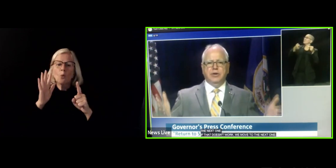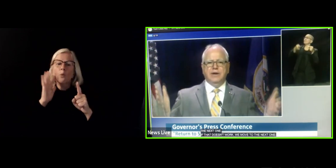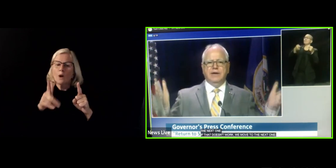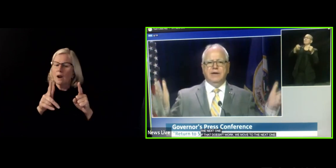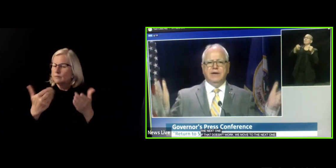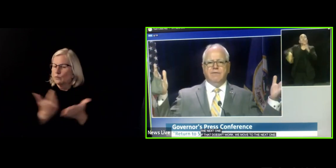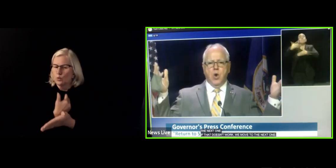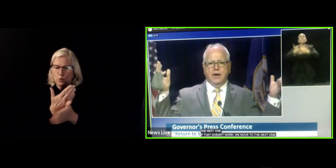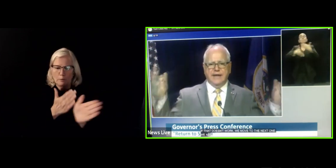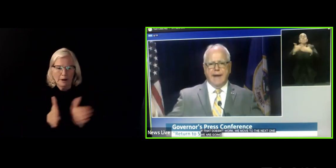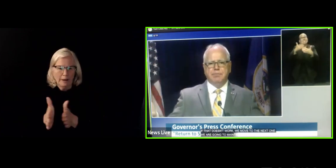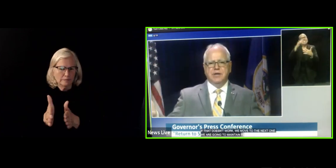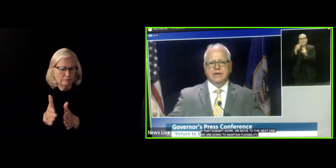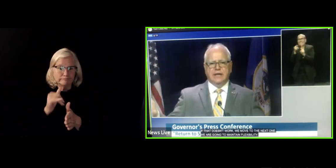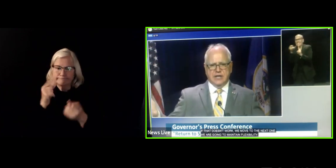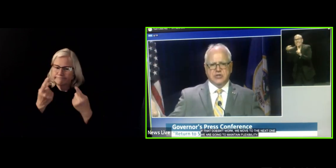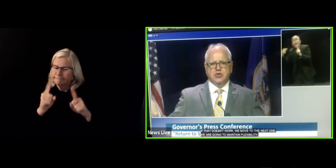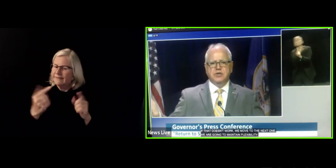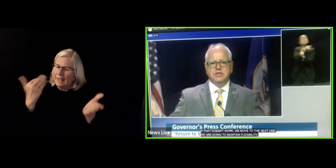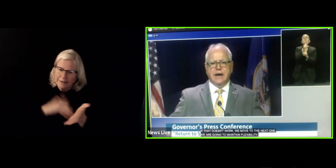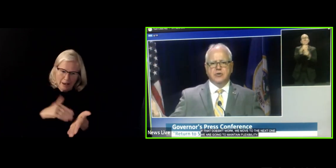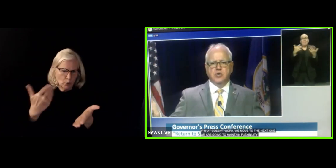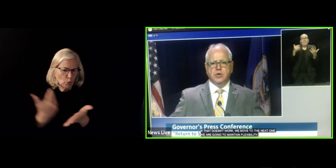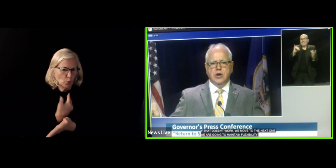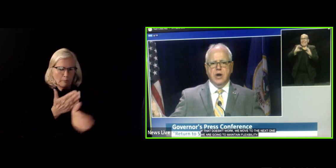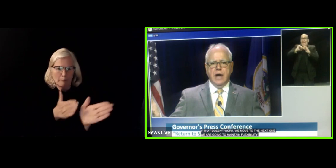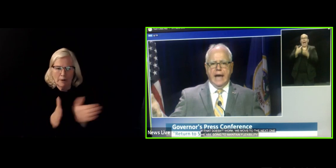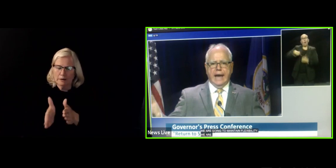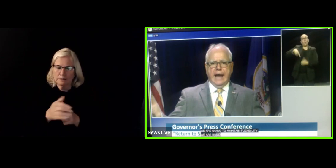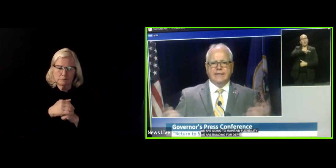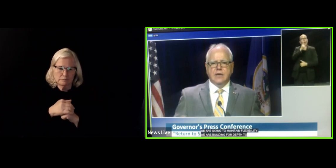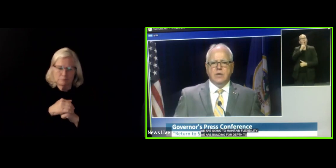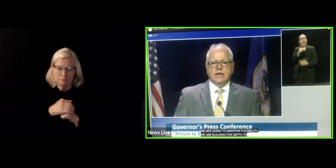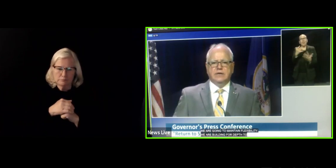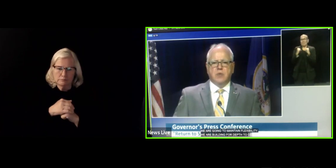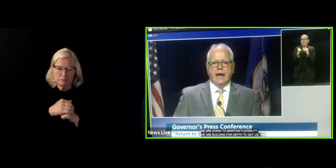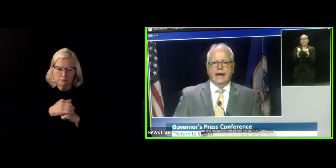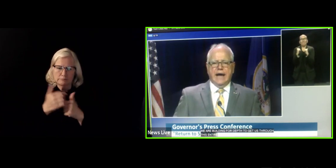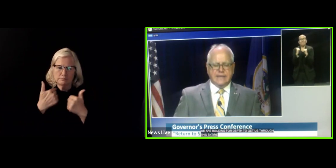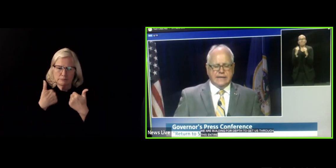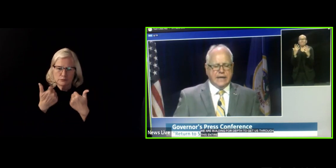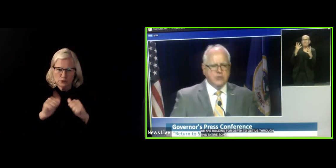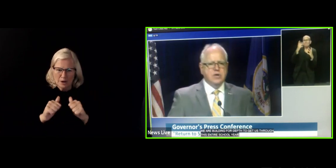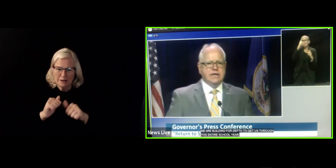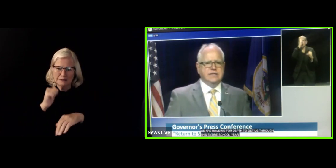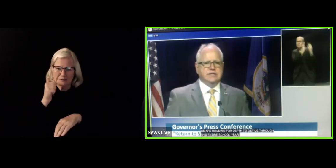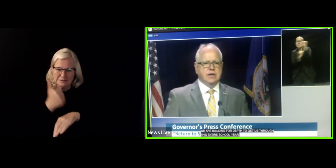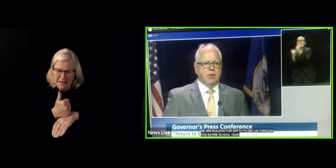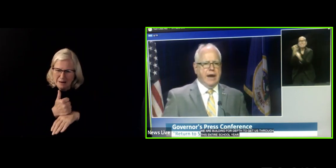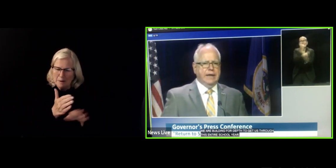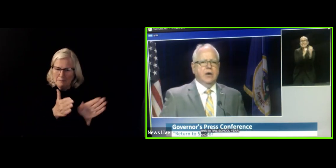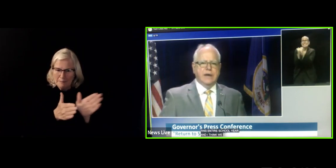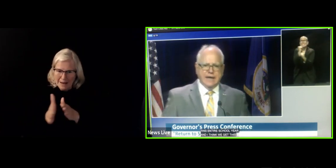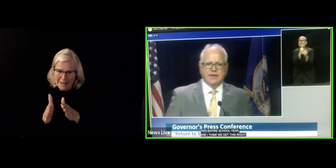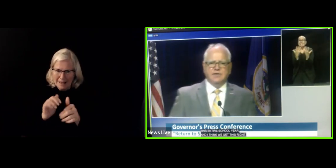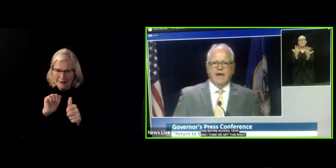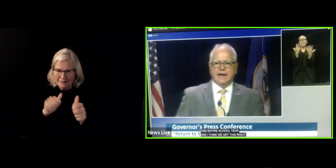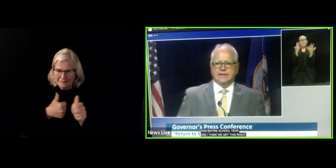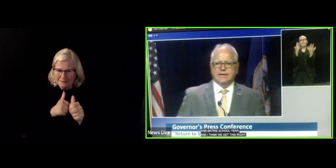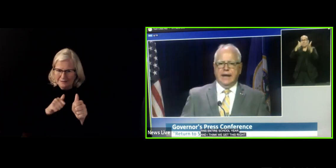building for depth to get us through this entire school year. And I think we get this right. I think the country gets this thing right. We get